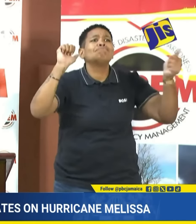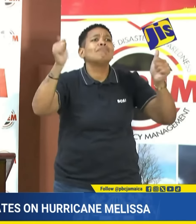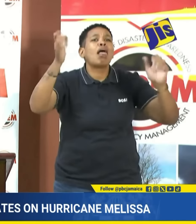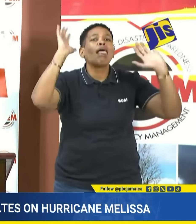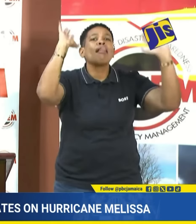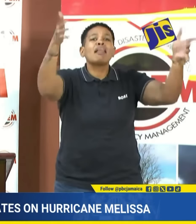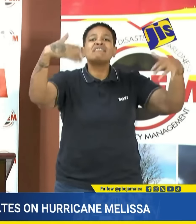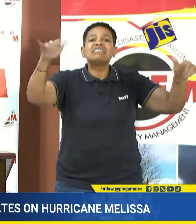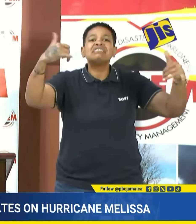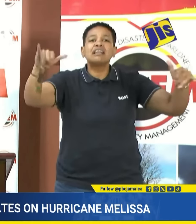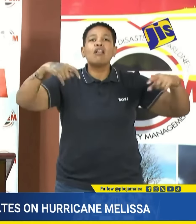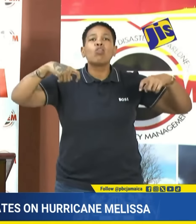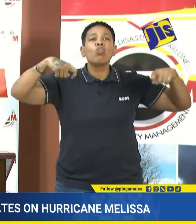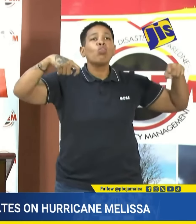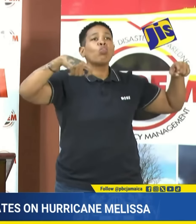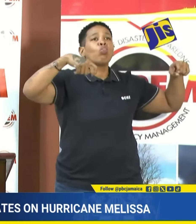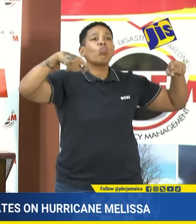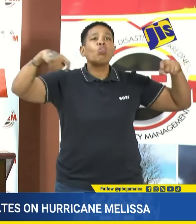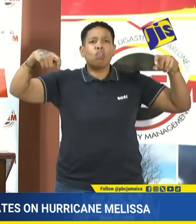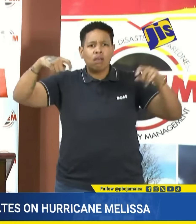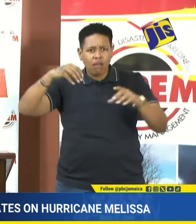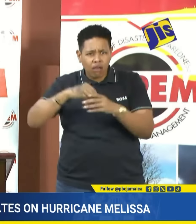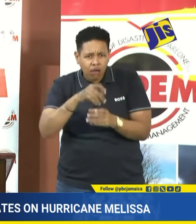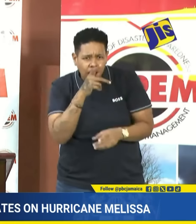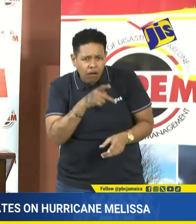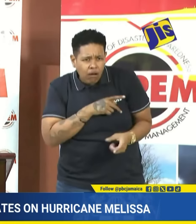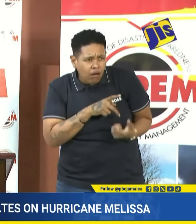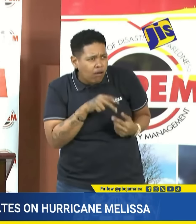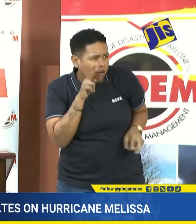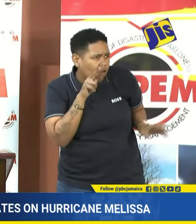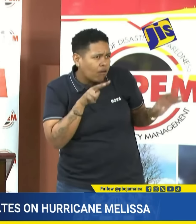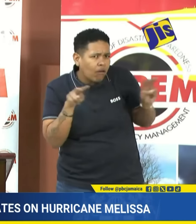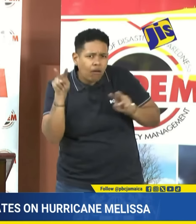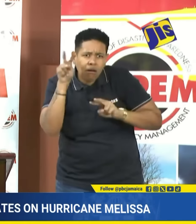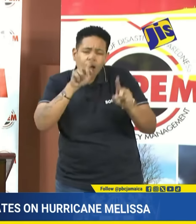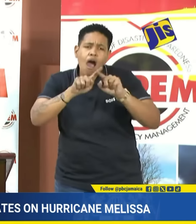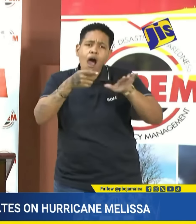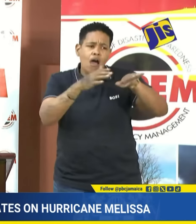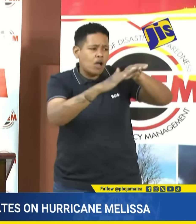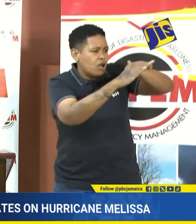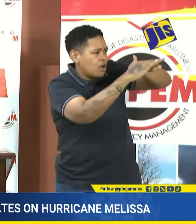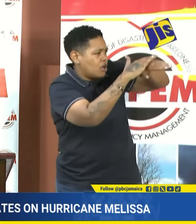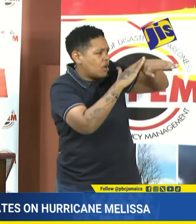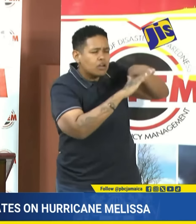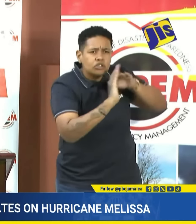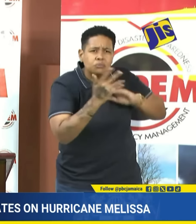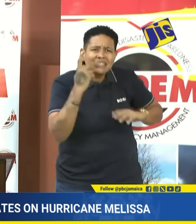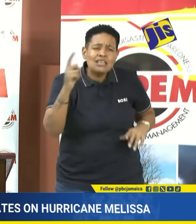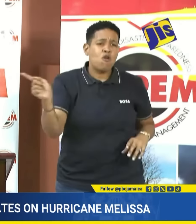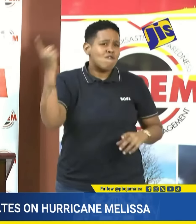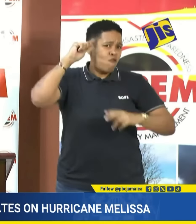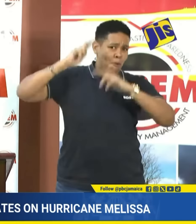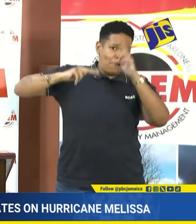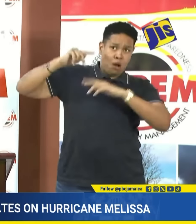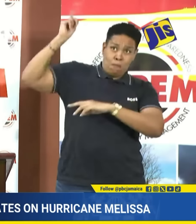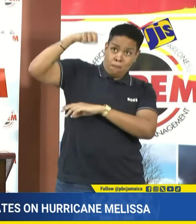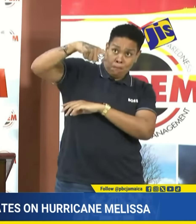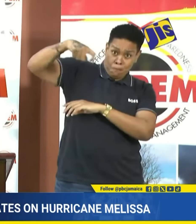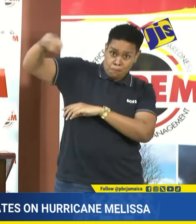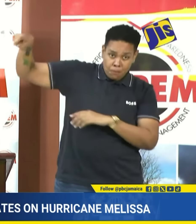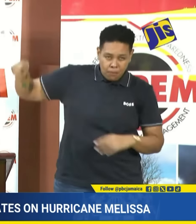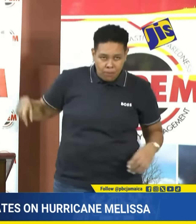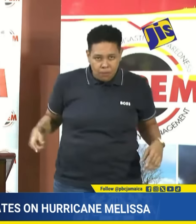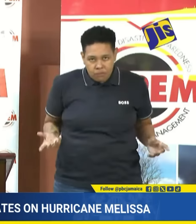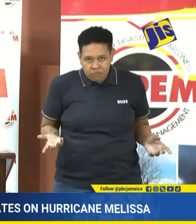left hanging across the corporate area and other sections of the island. Not